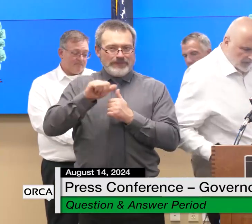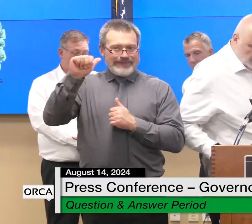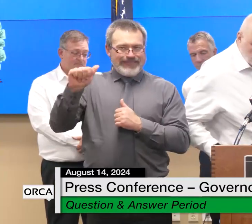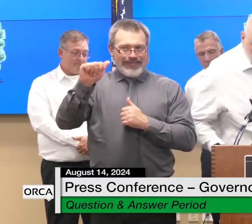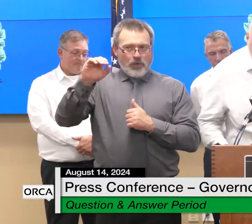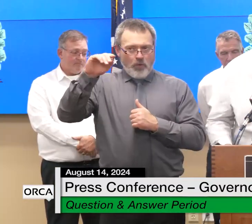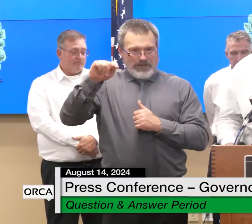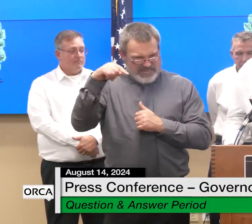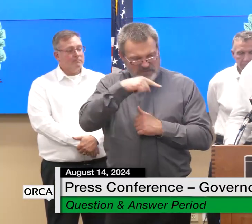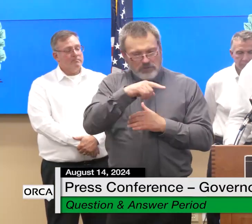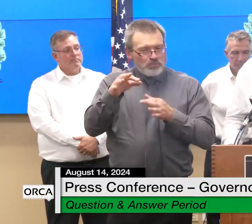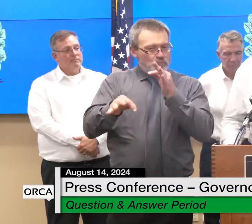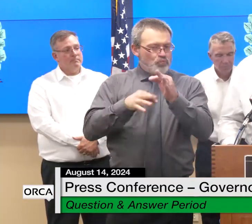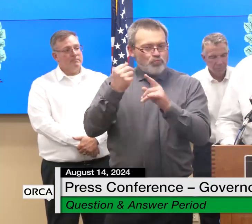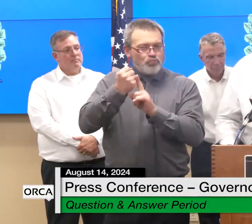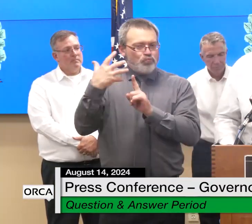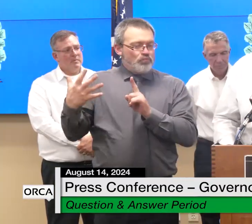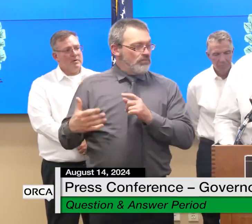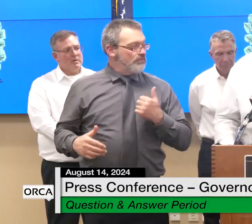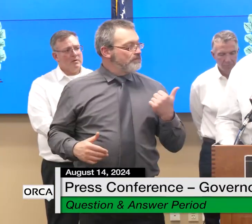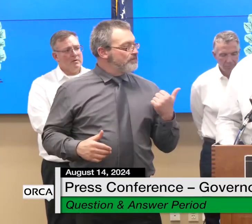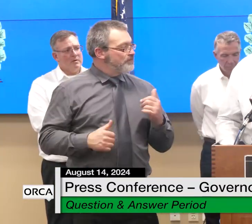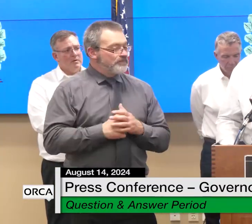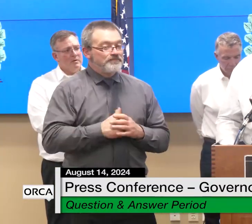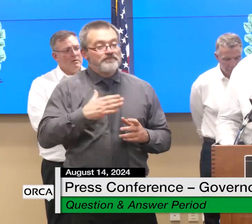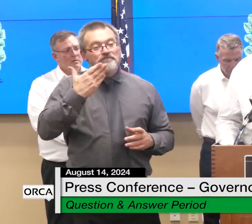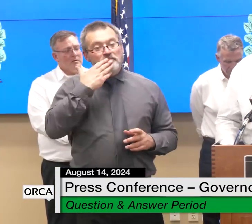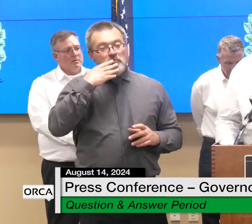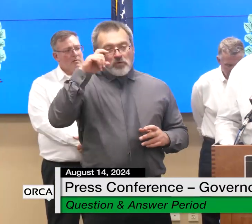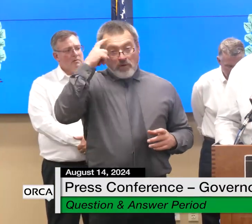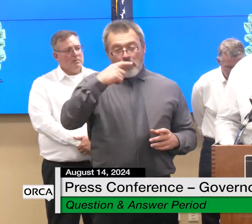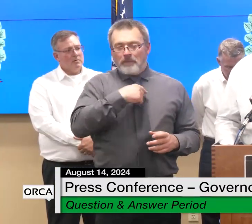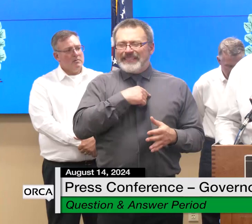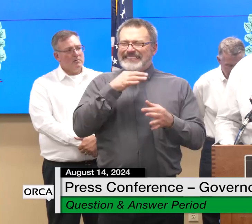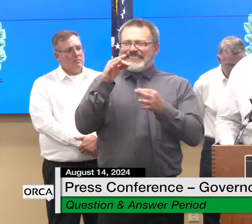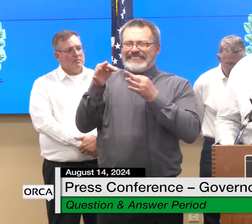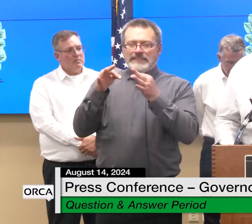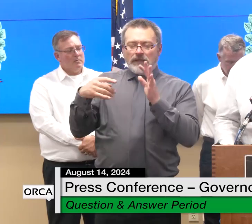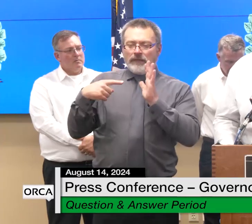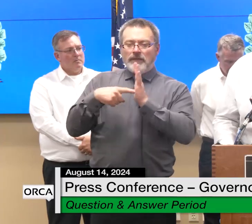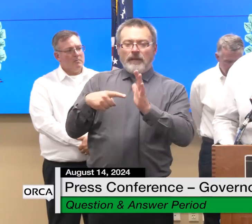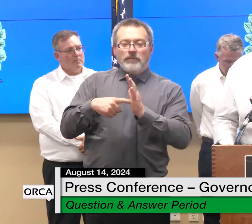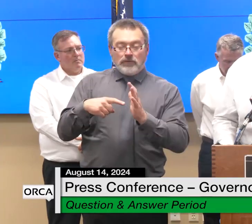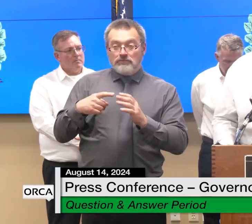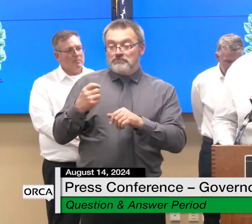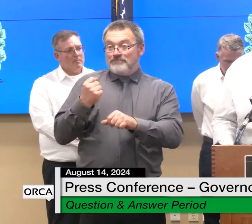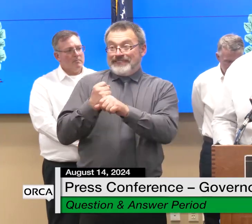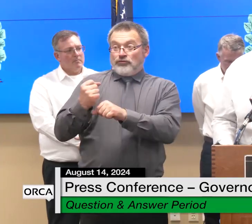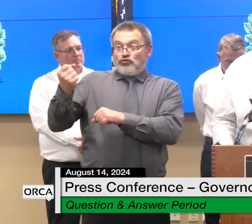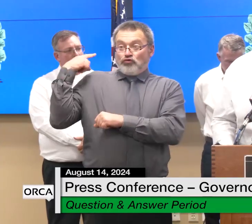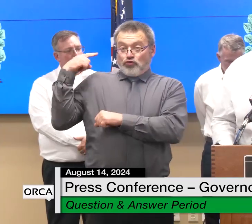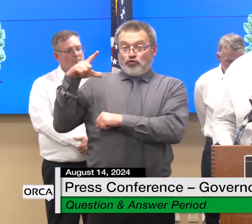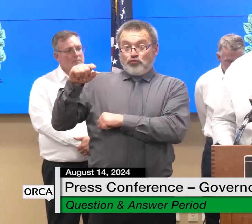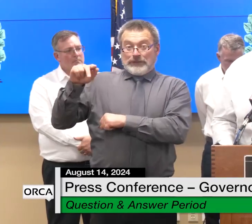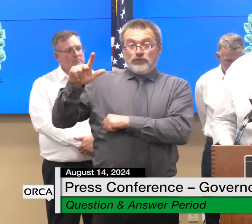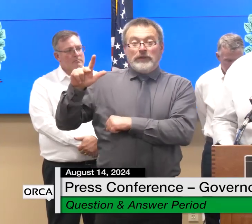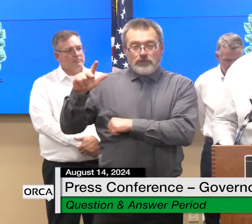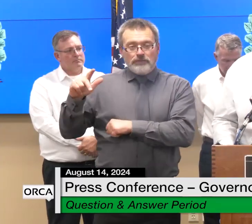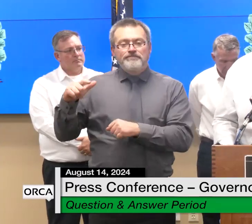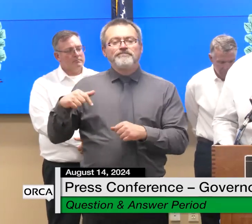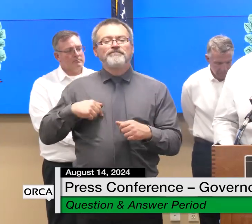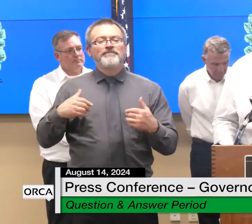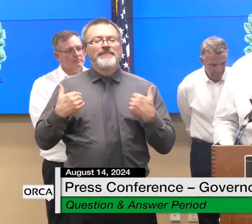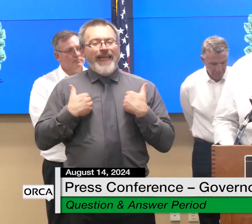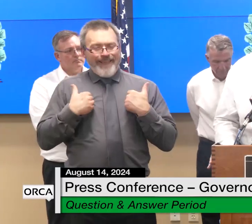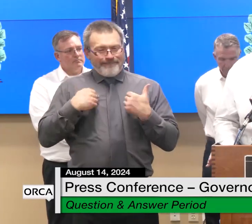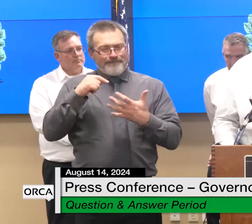Thank you, Governor. Excuse me, Tim. For example, last year in 2023, we did have a few V-Trans